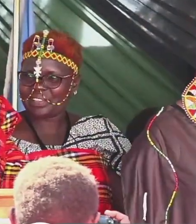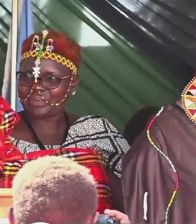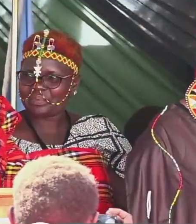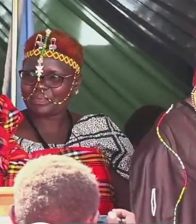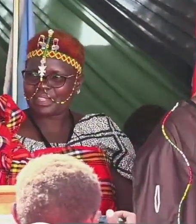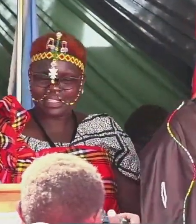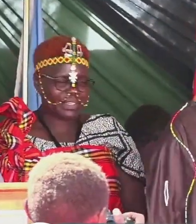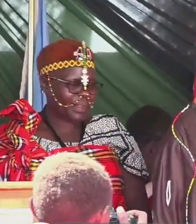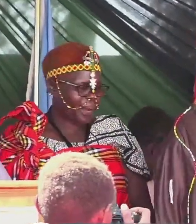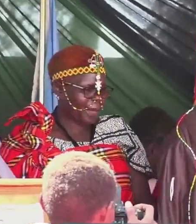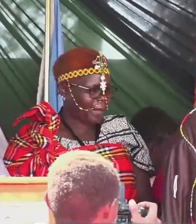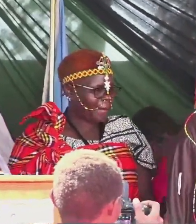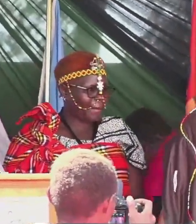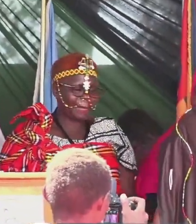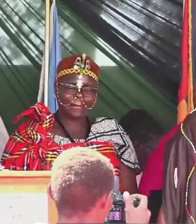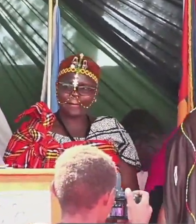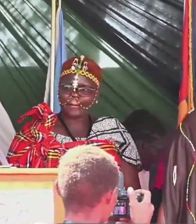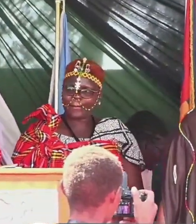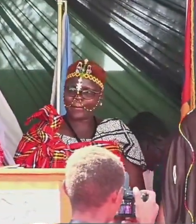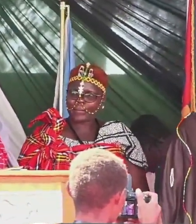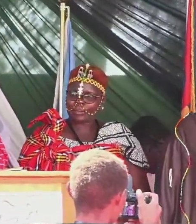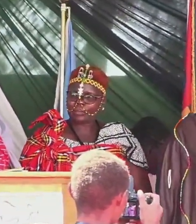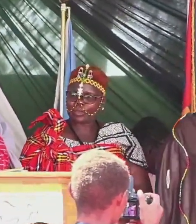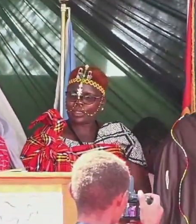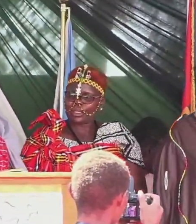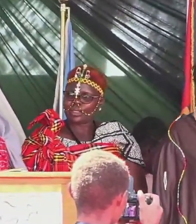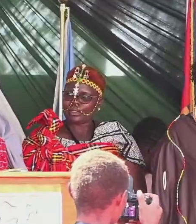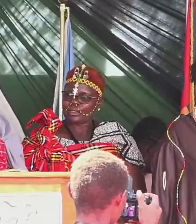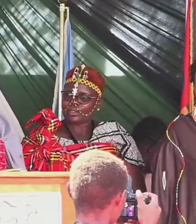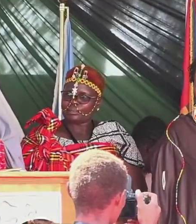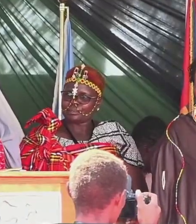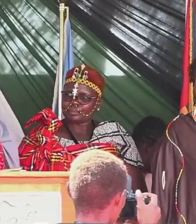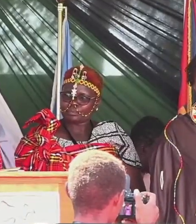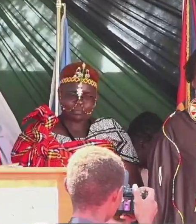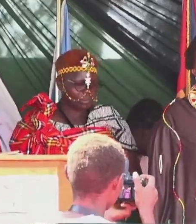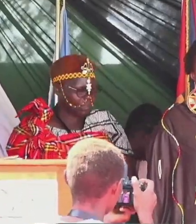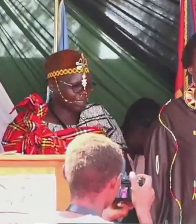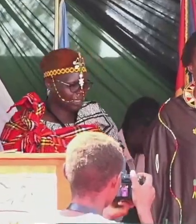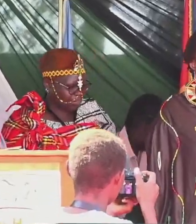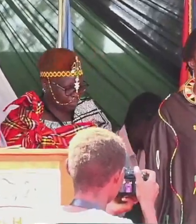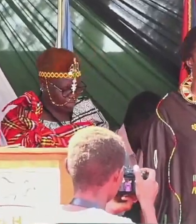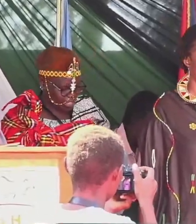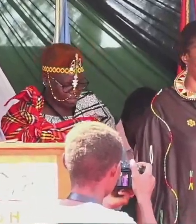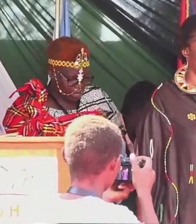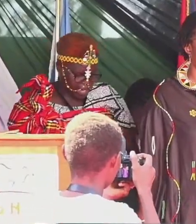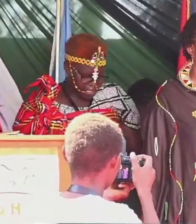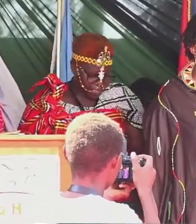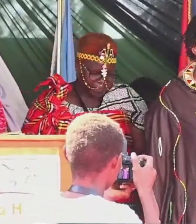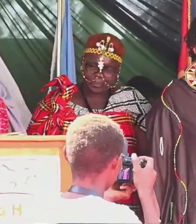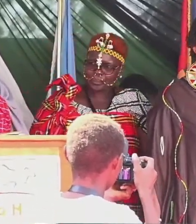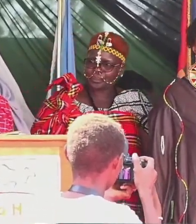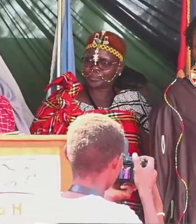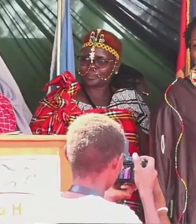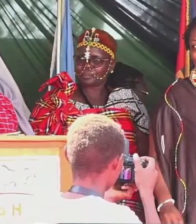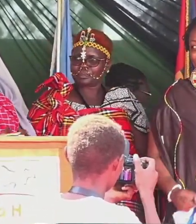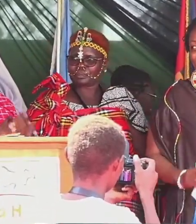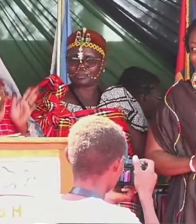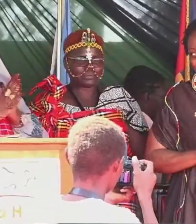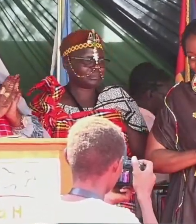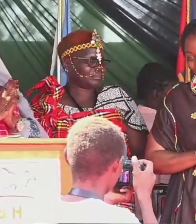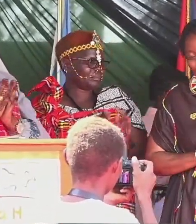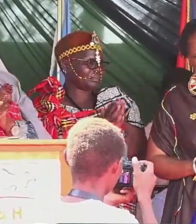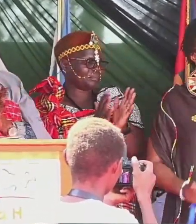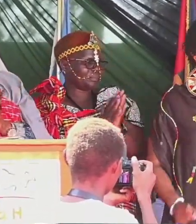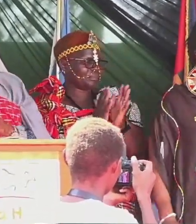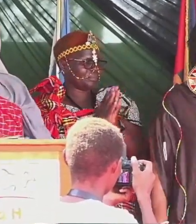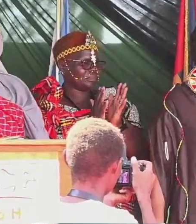So Clara. Asante DJ. So anakaa smart ama si smart? Kwa hivyo thank you, tumpigie